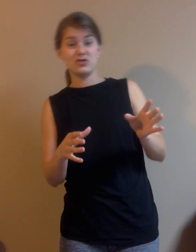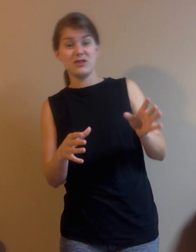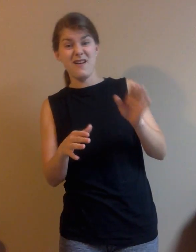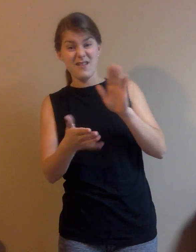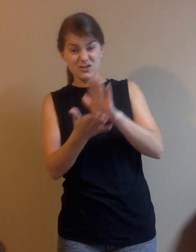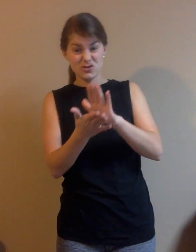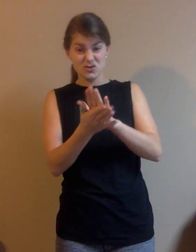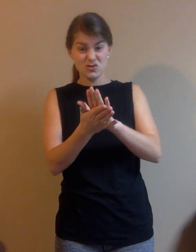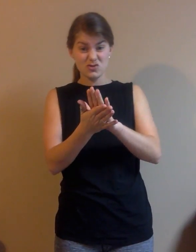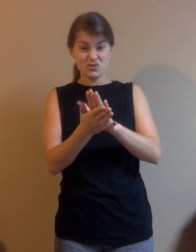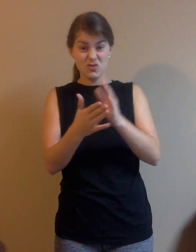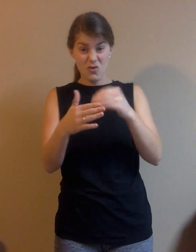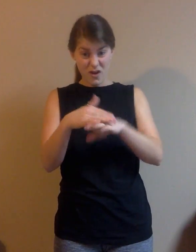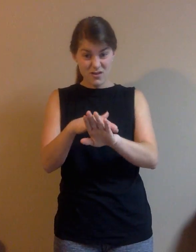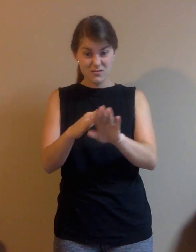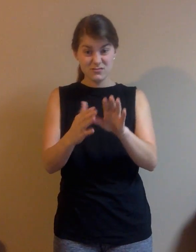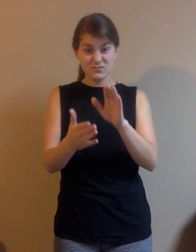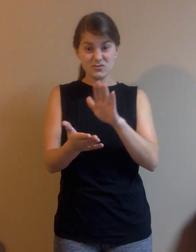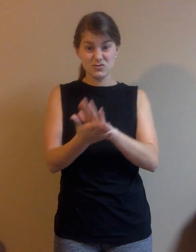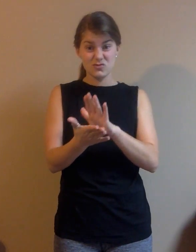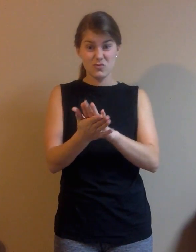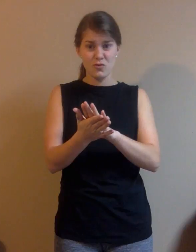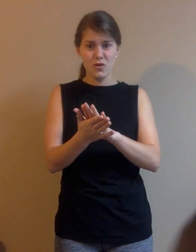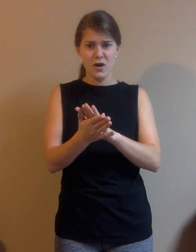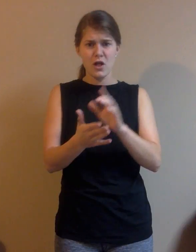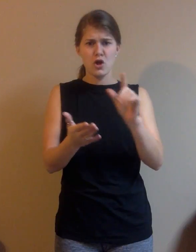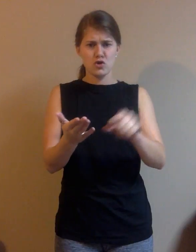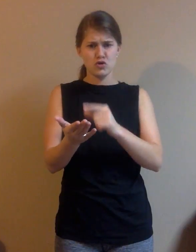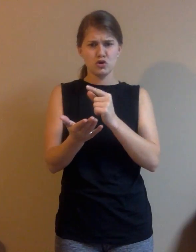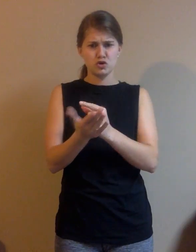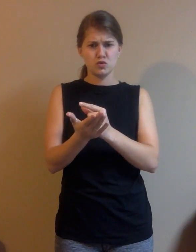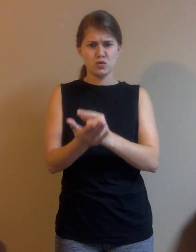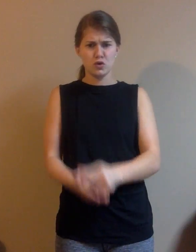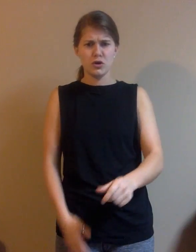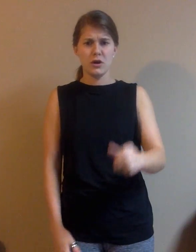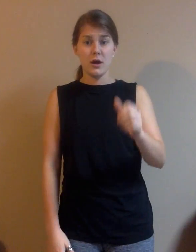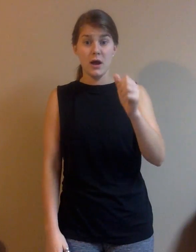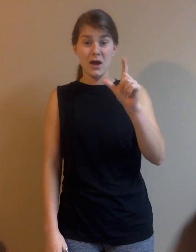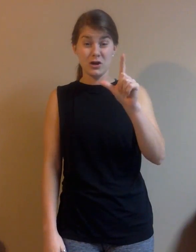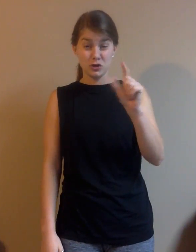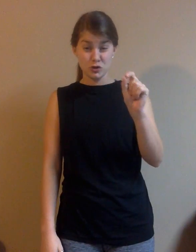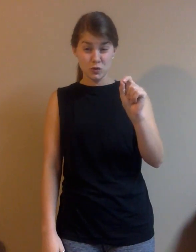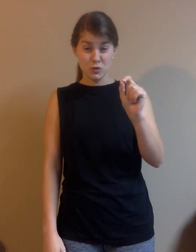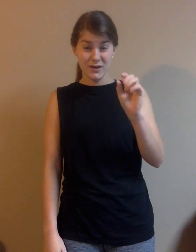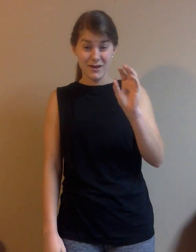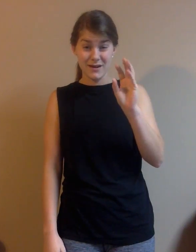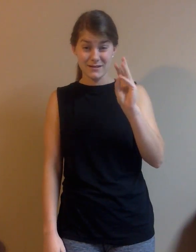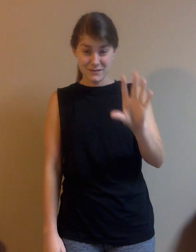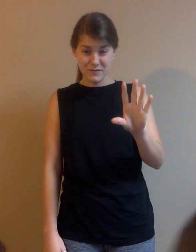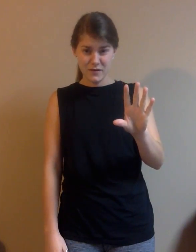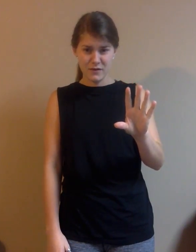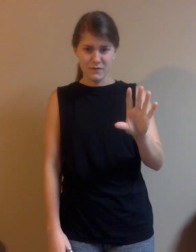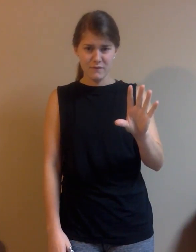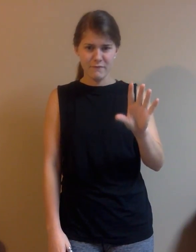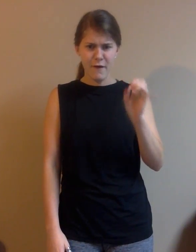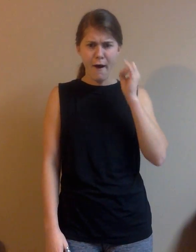Nobody has a clue, despite all the expertise that's been on parade for the past 4 days, what the world will look like in 5 years' time. And yet we're meant to